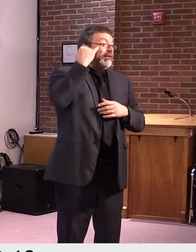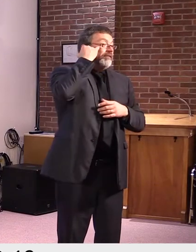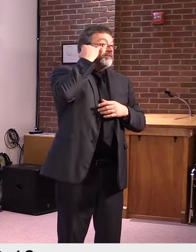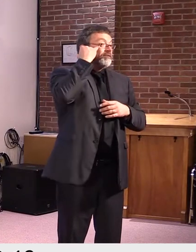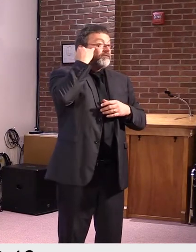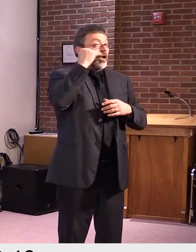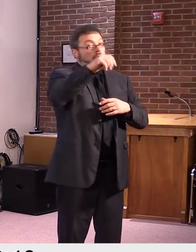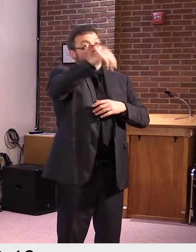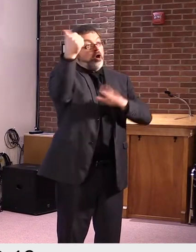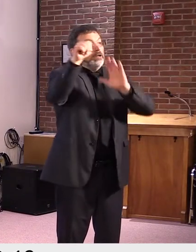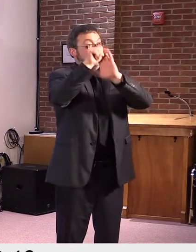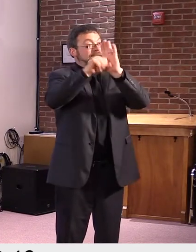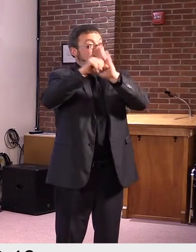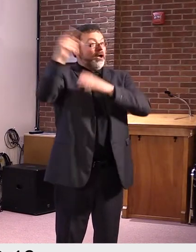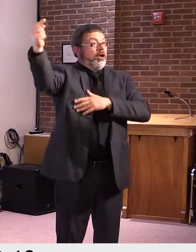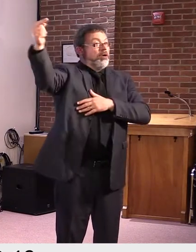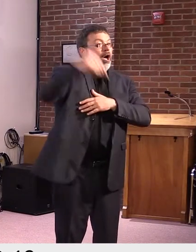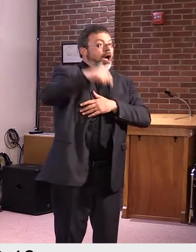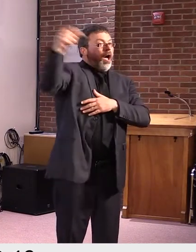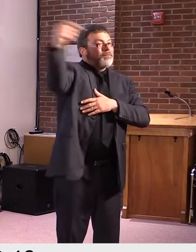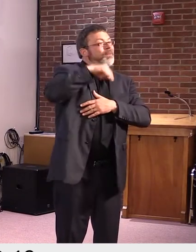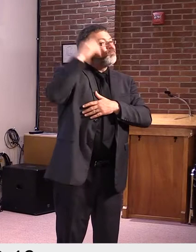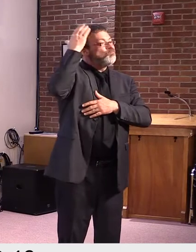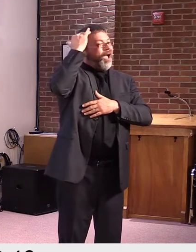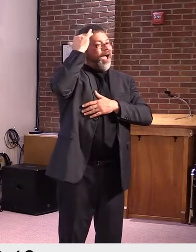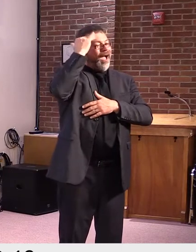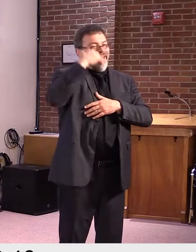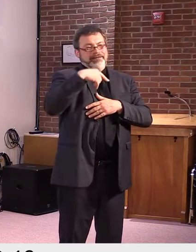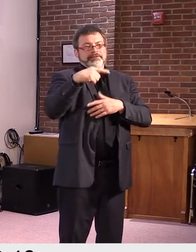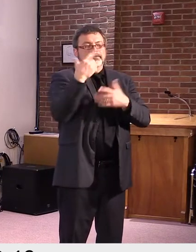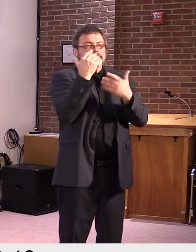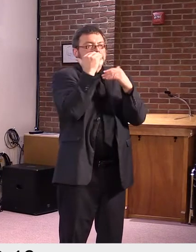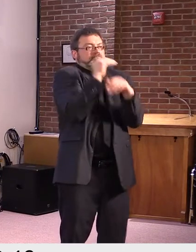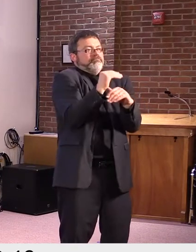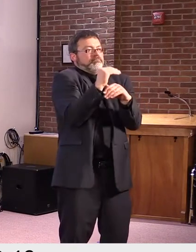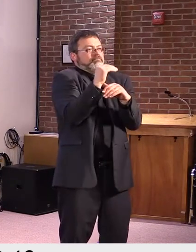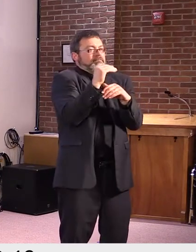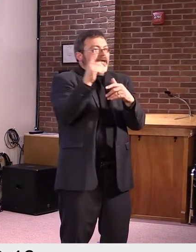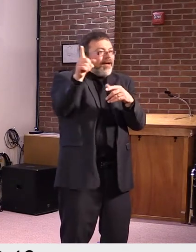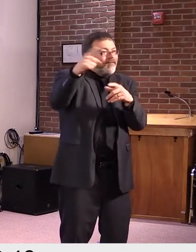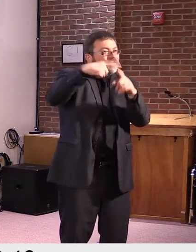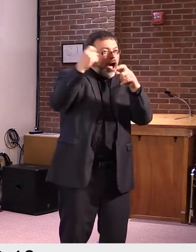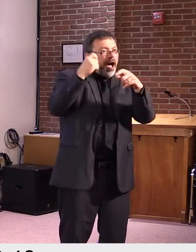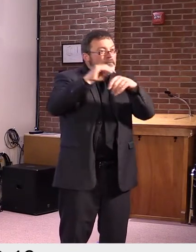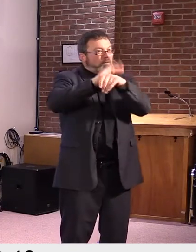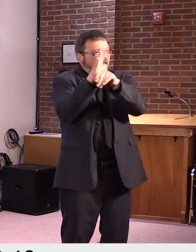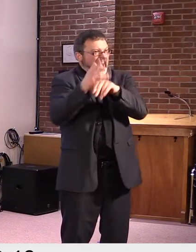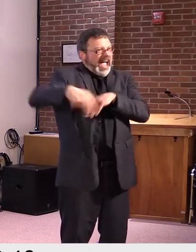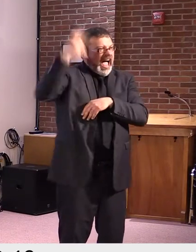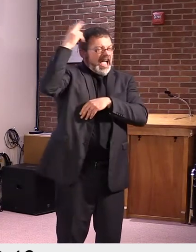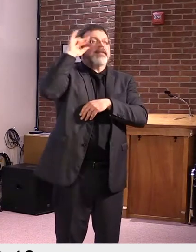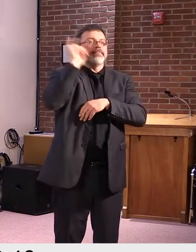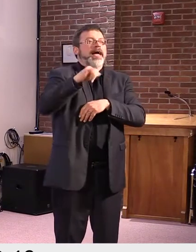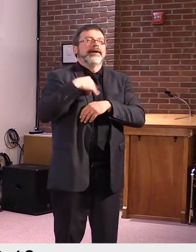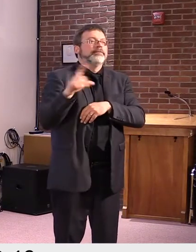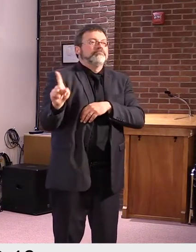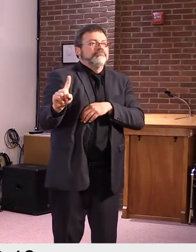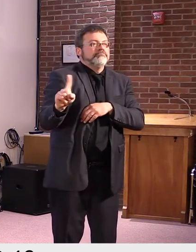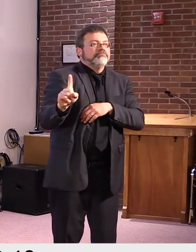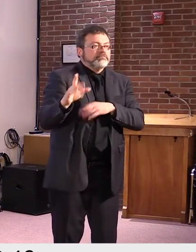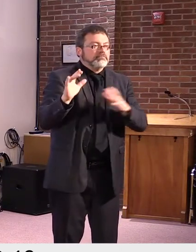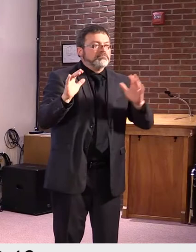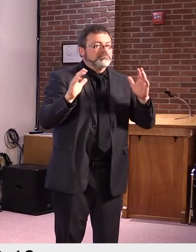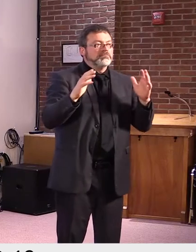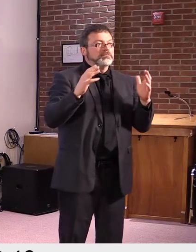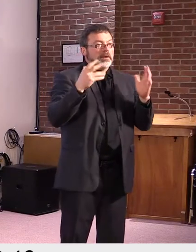out-of-staters visiting the parks, but that only provides greater opportunity for Vermonters to enjoy the beautiful outdoor